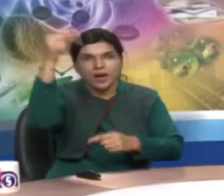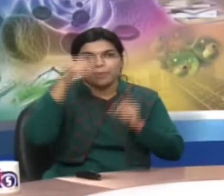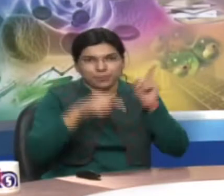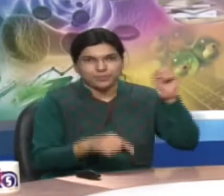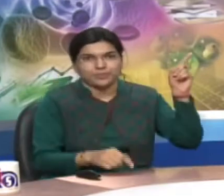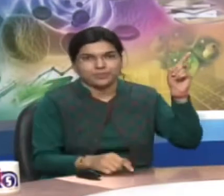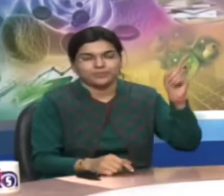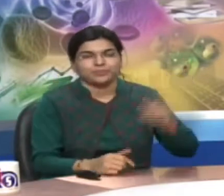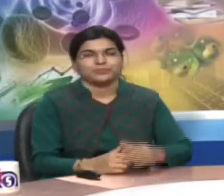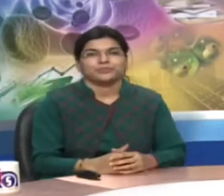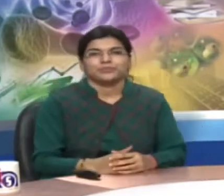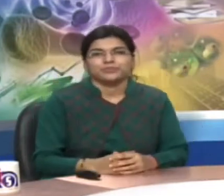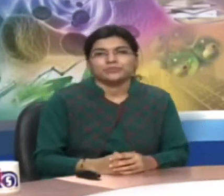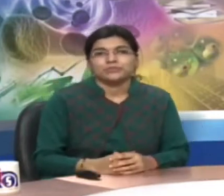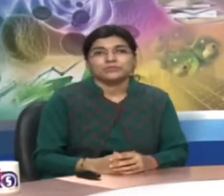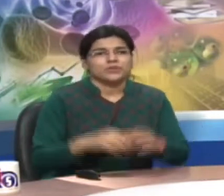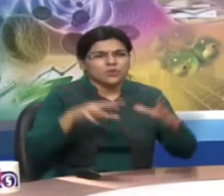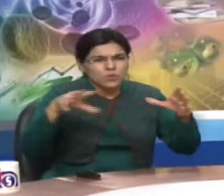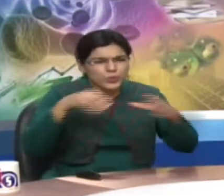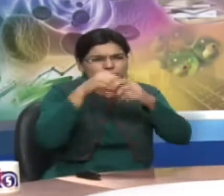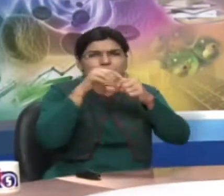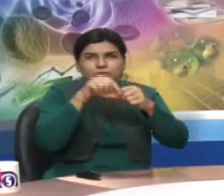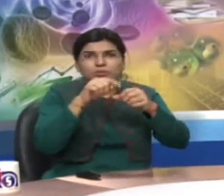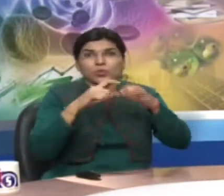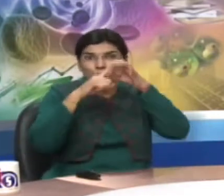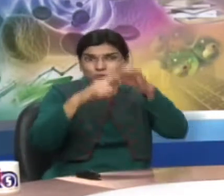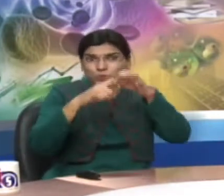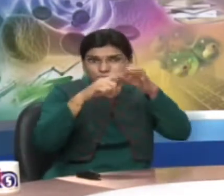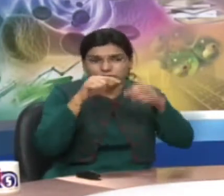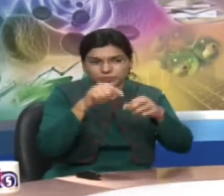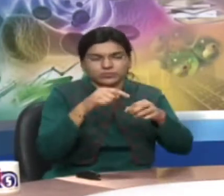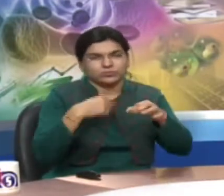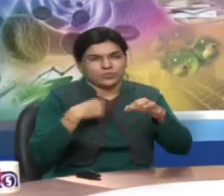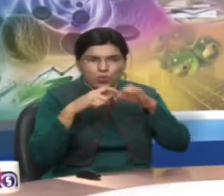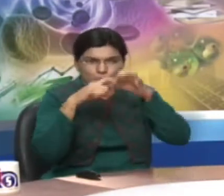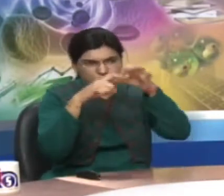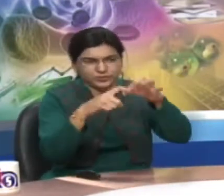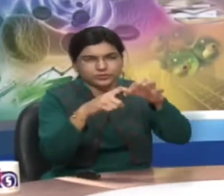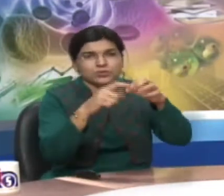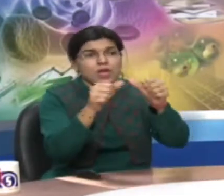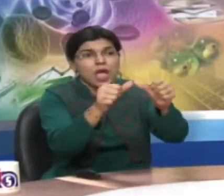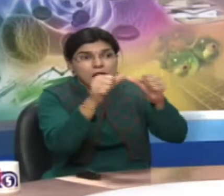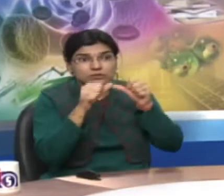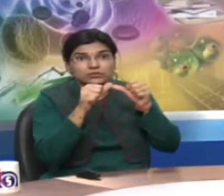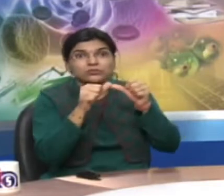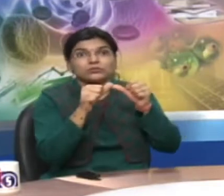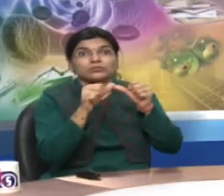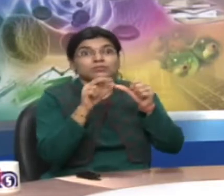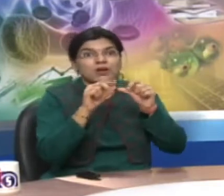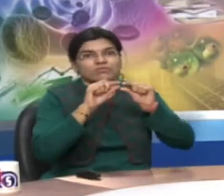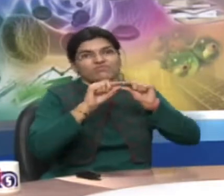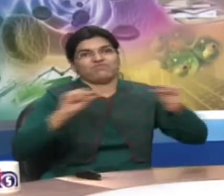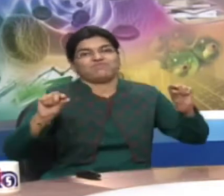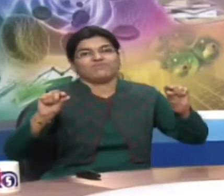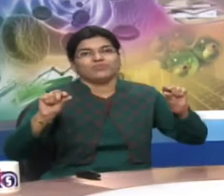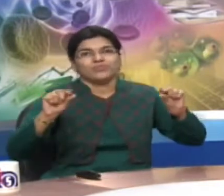All these question terms together make interrogative pronouns. So when we ask